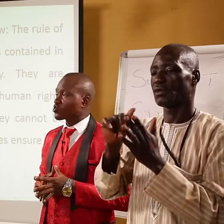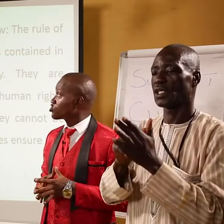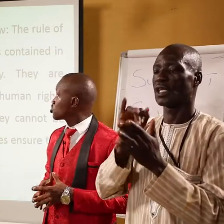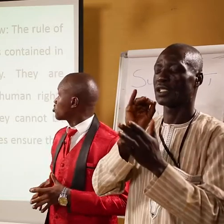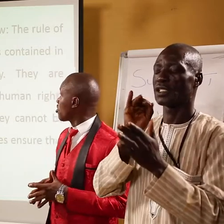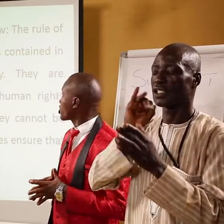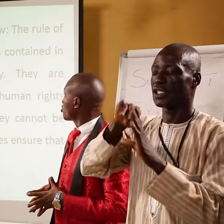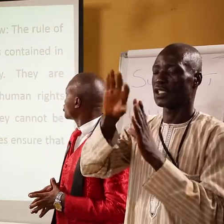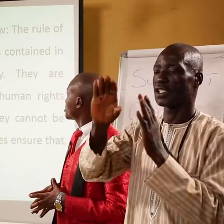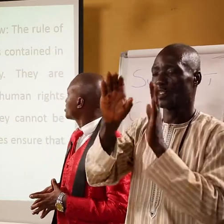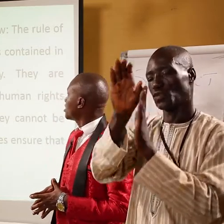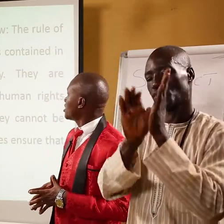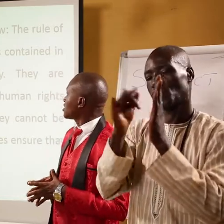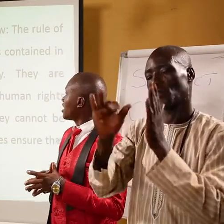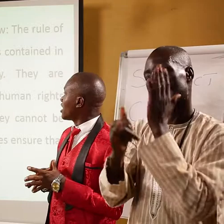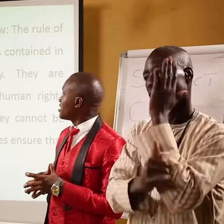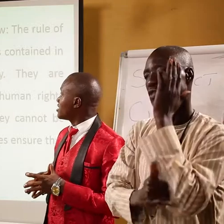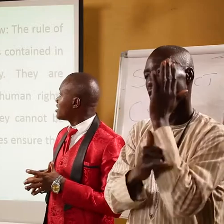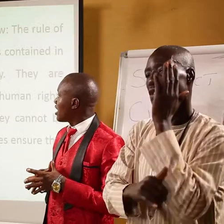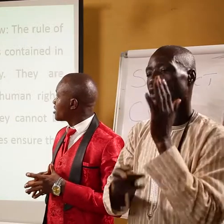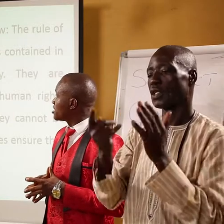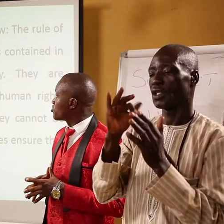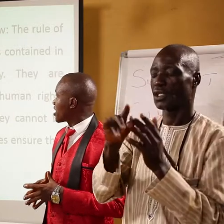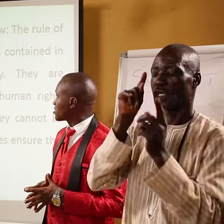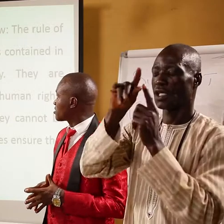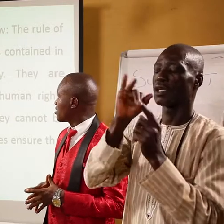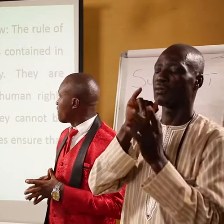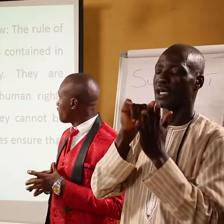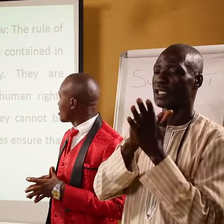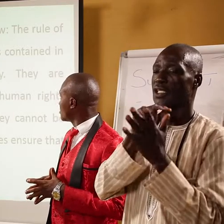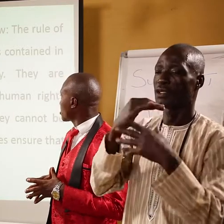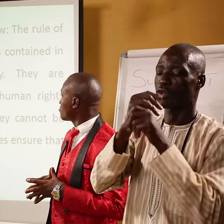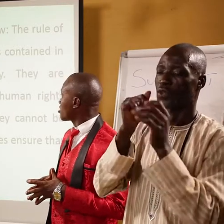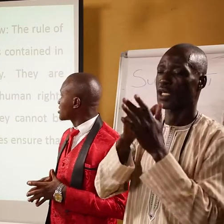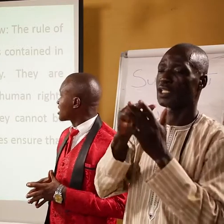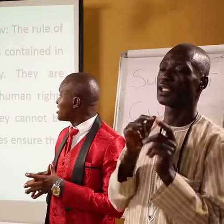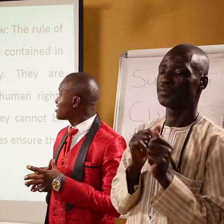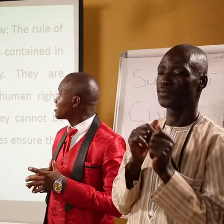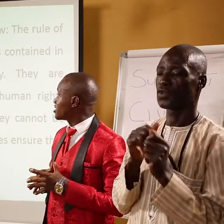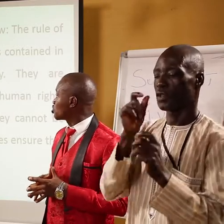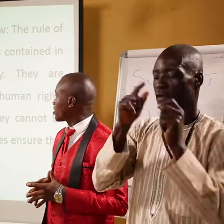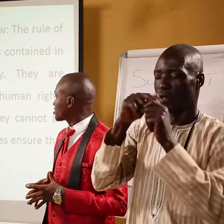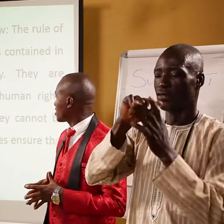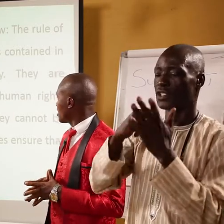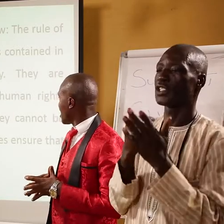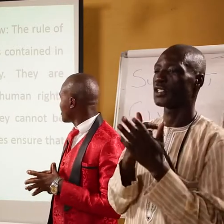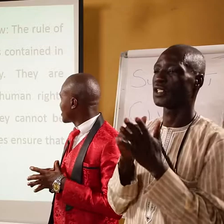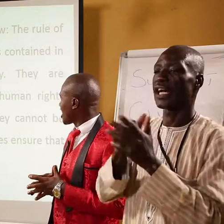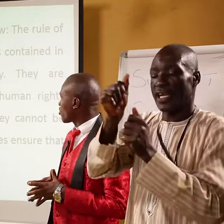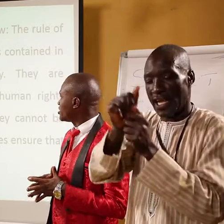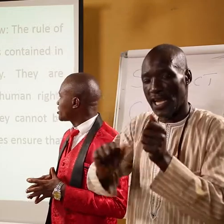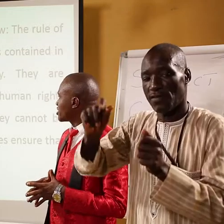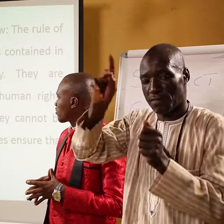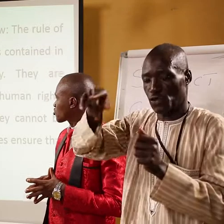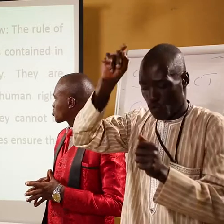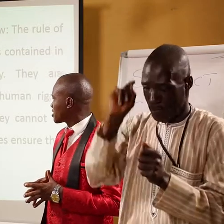in the constitution of a country. They are inalienable rights, fundamental human rights that each citizen enjoys, and they